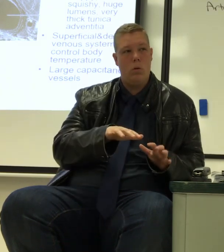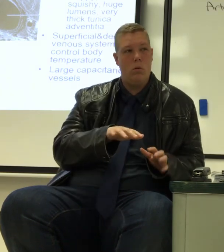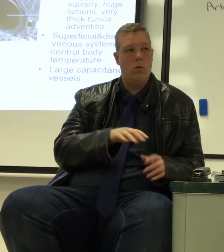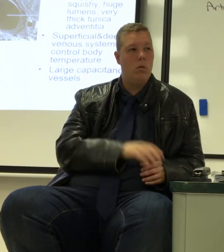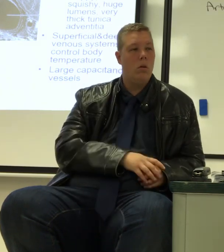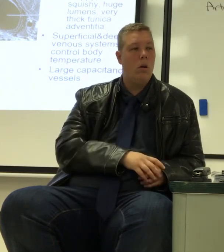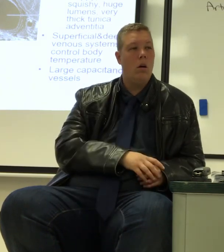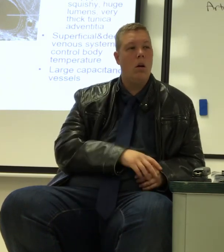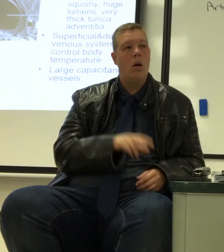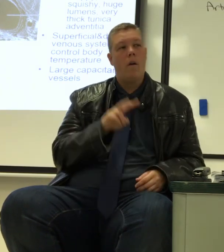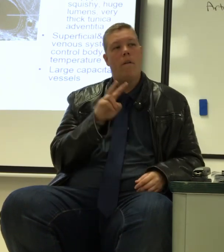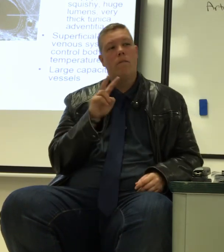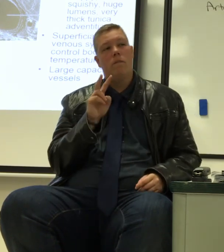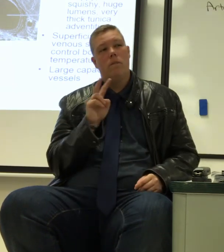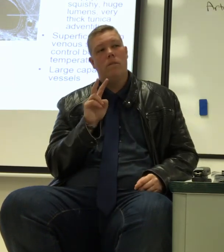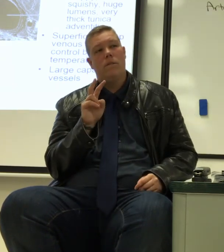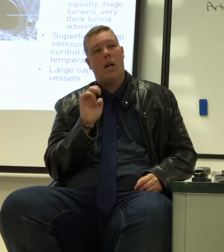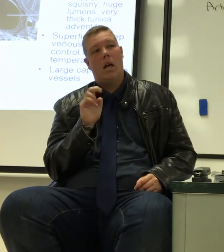Whereas veins,